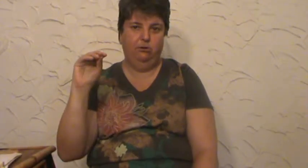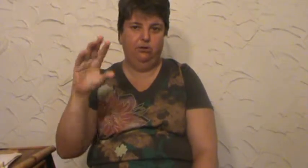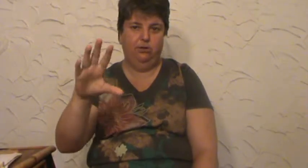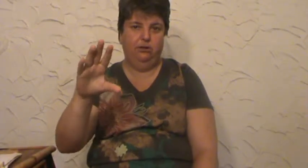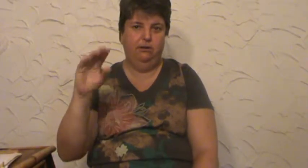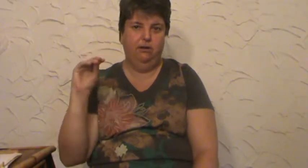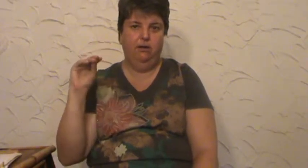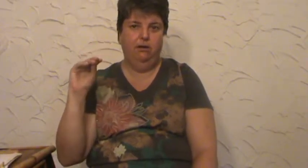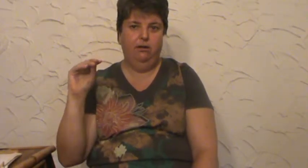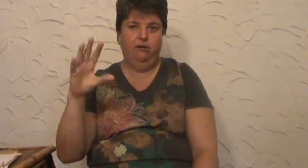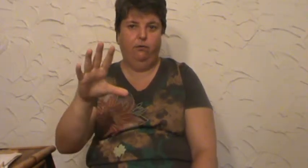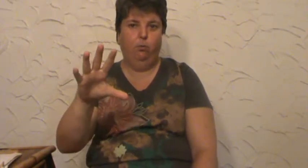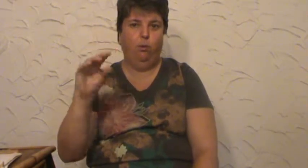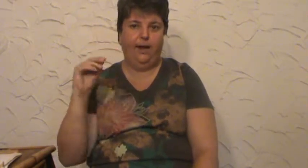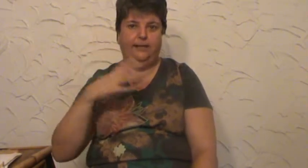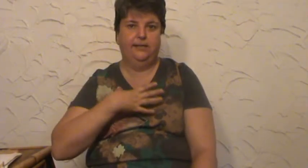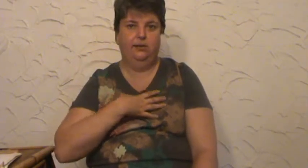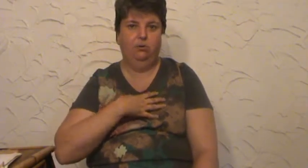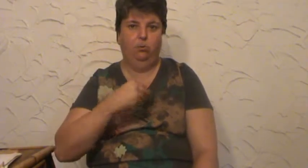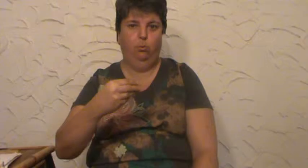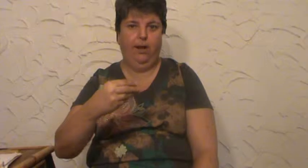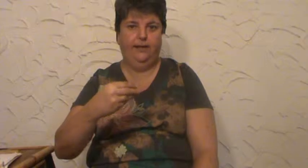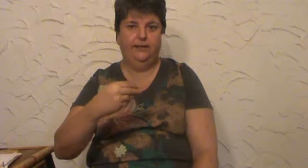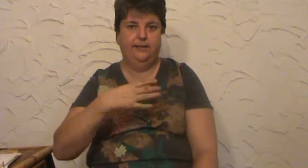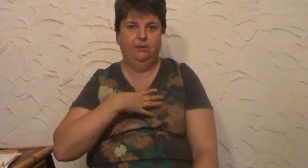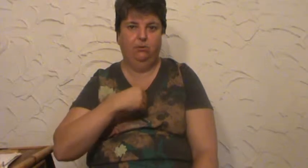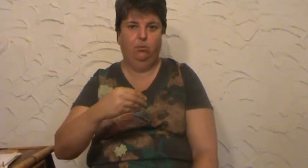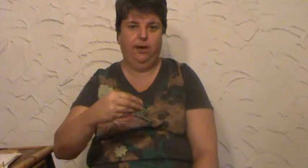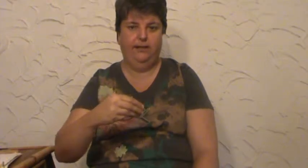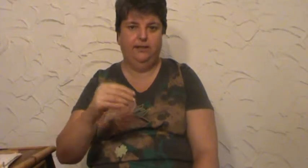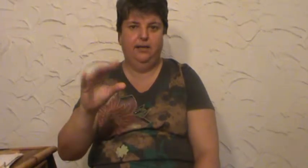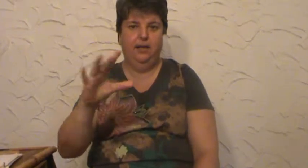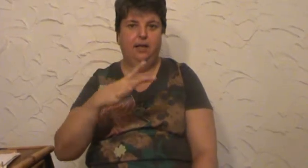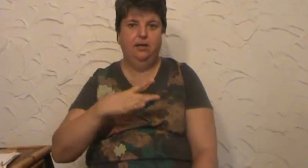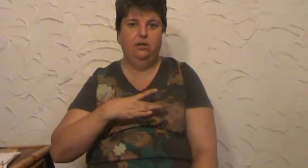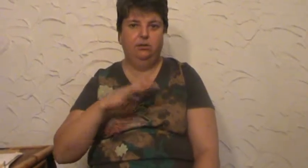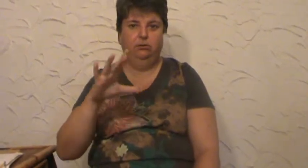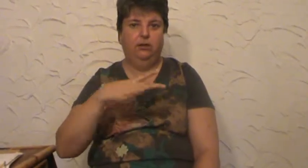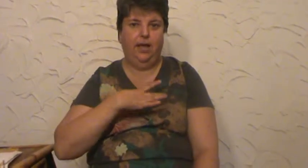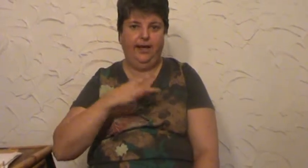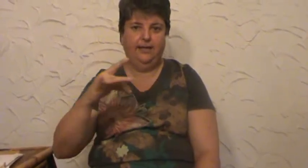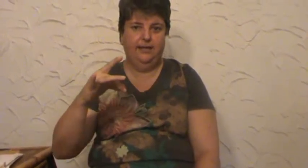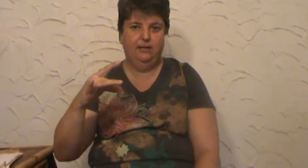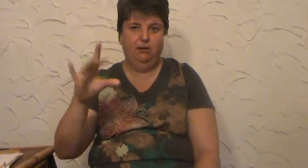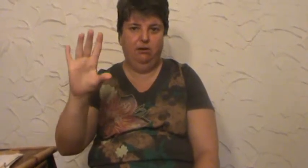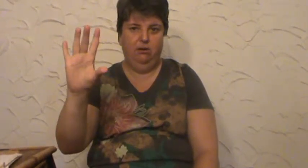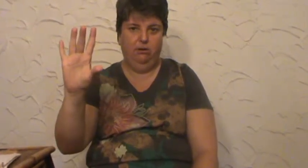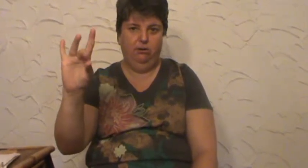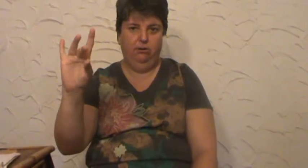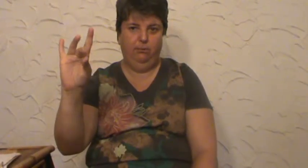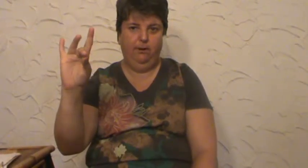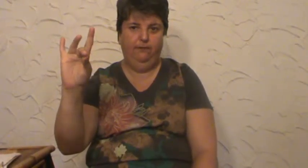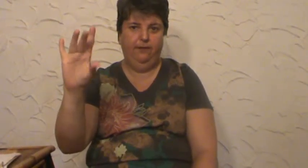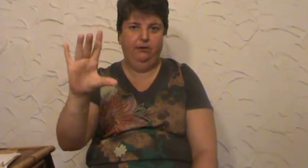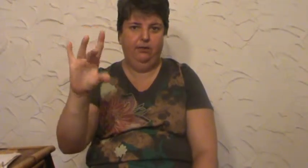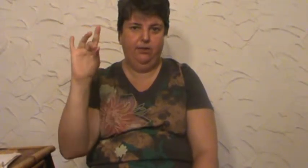motion for white. White. White. So like, your middle finger and